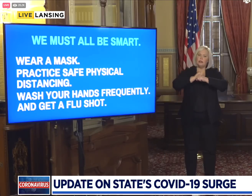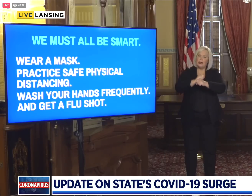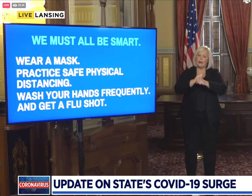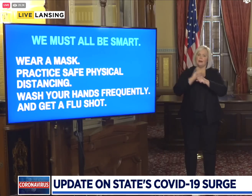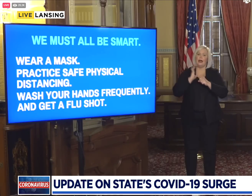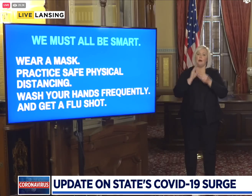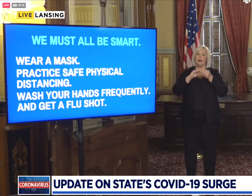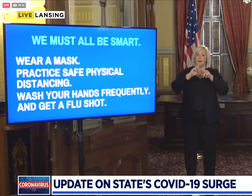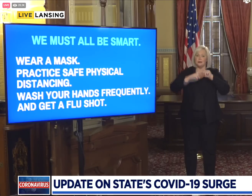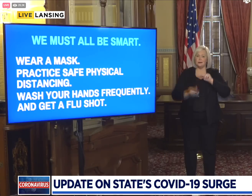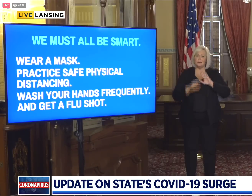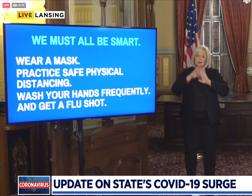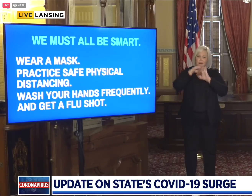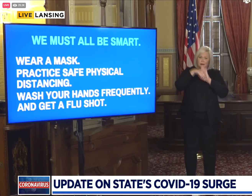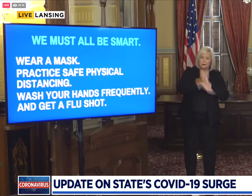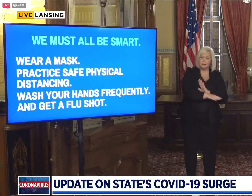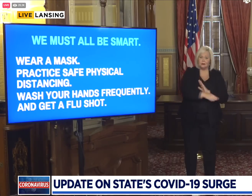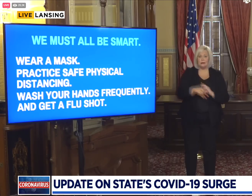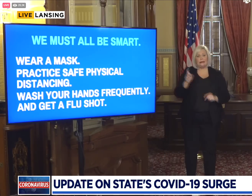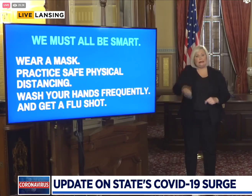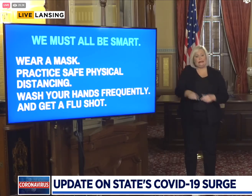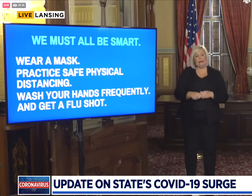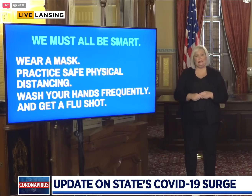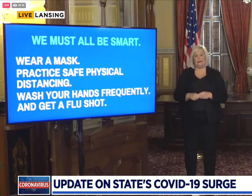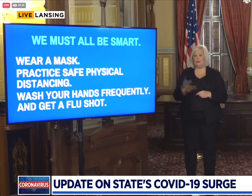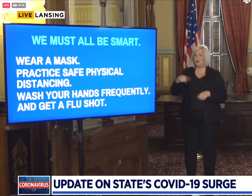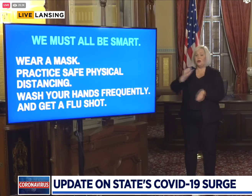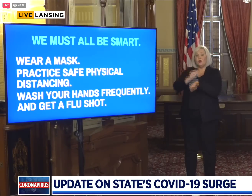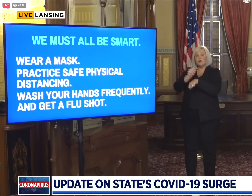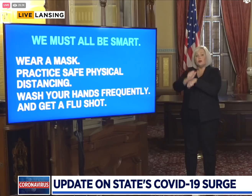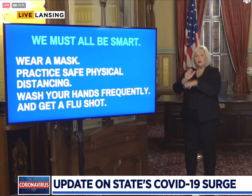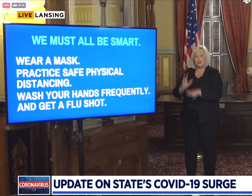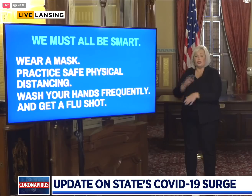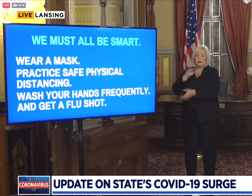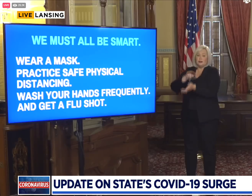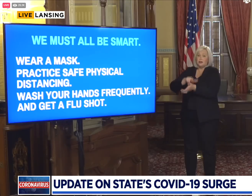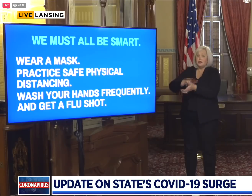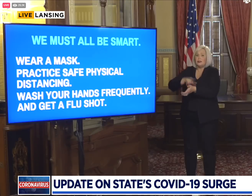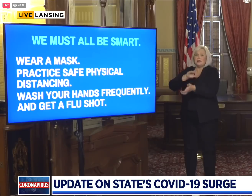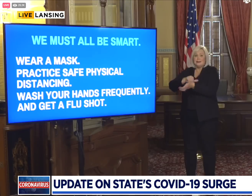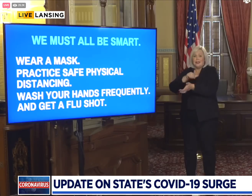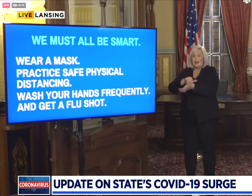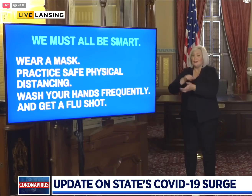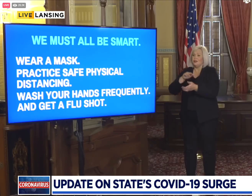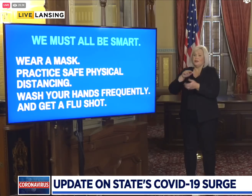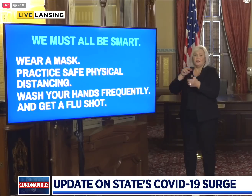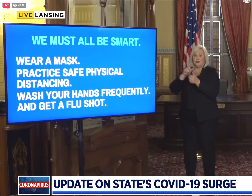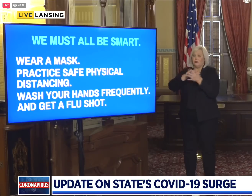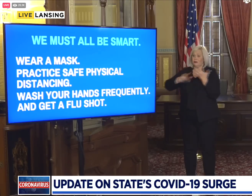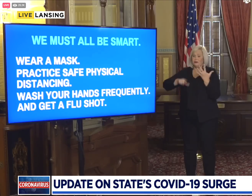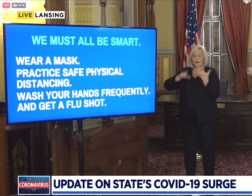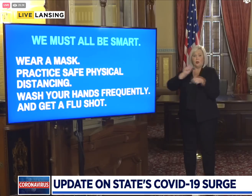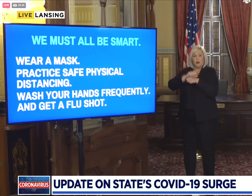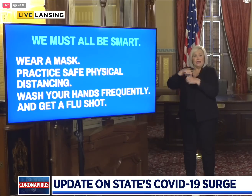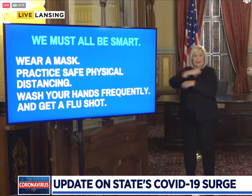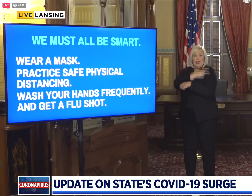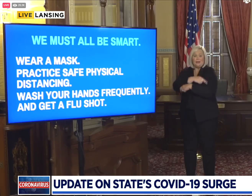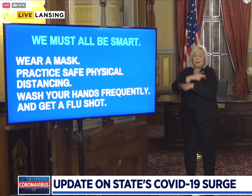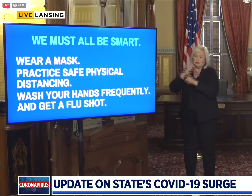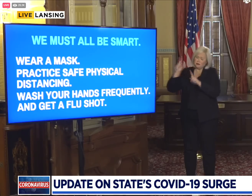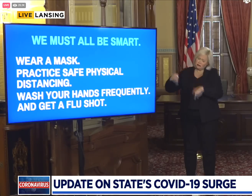workers. These men and women have been putting their lives on the line day after day for the past 9